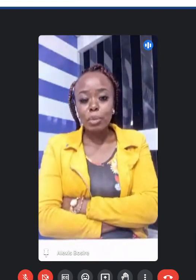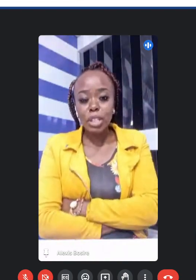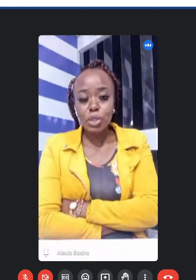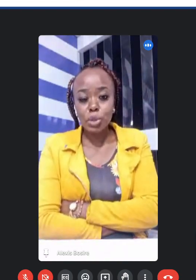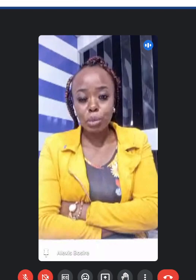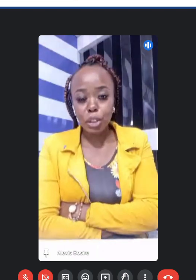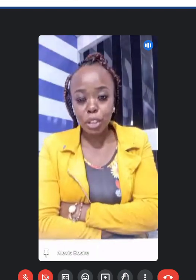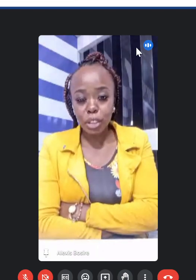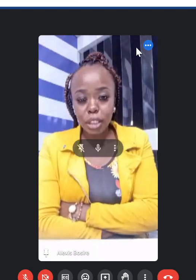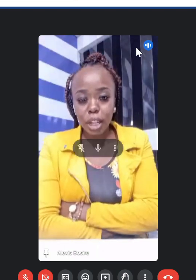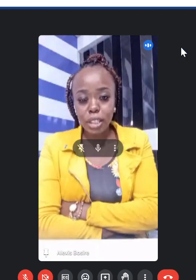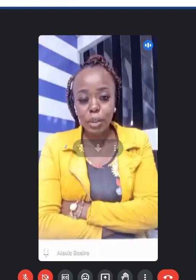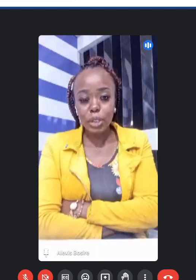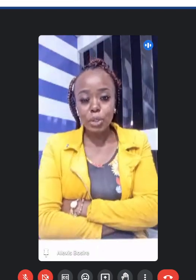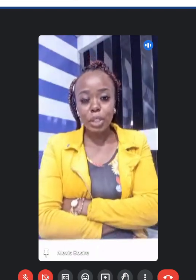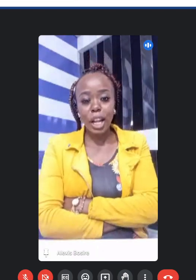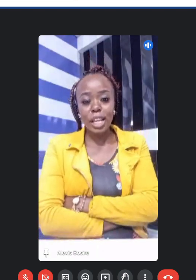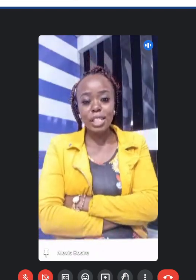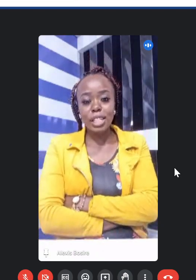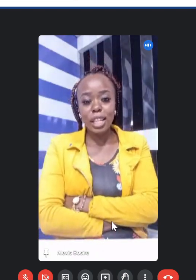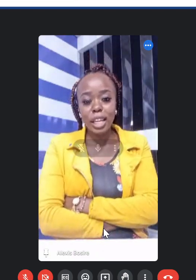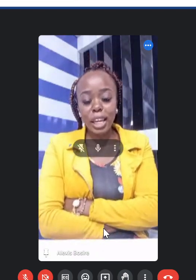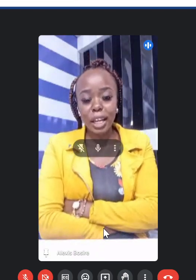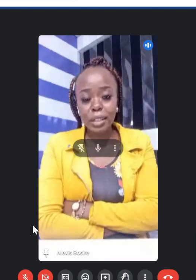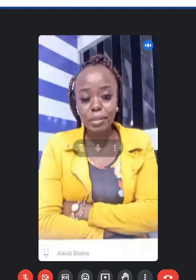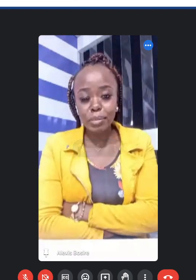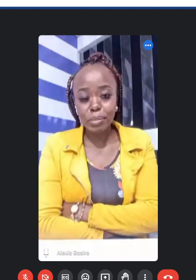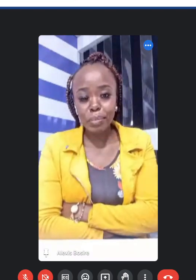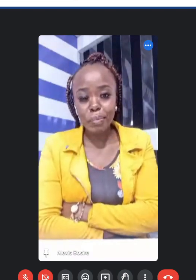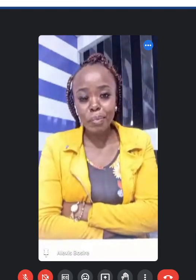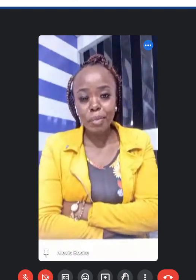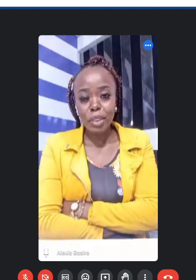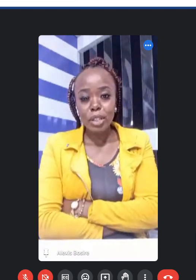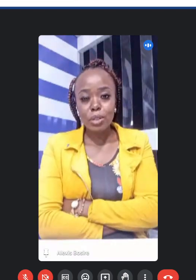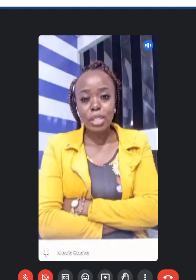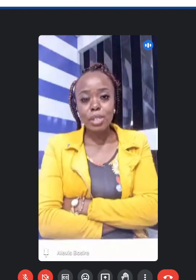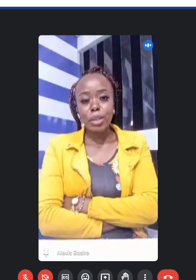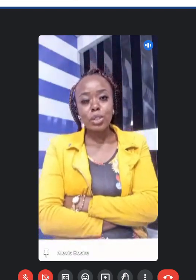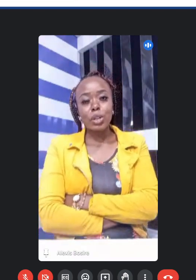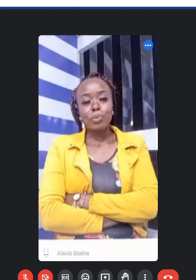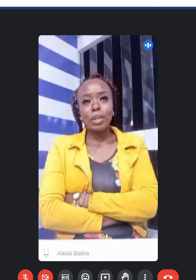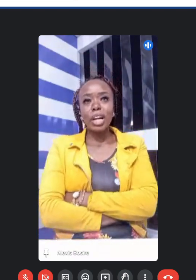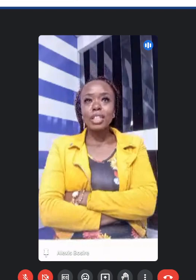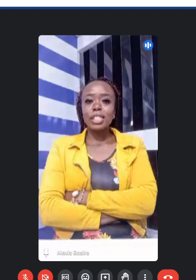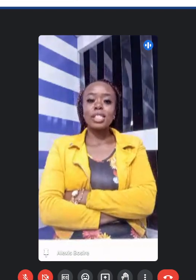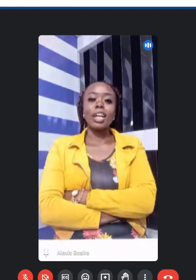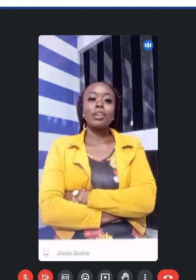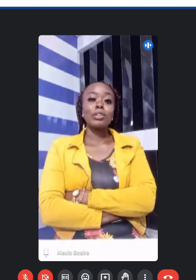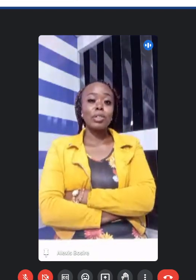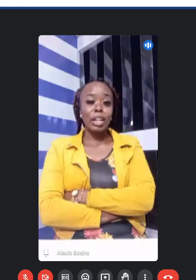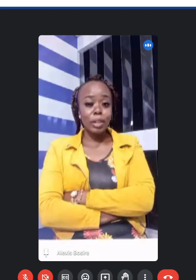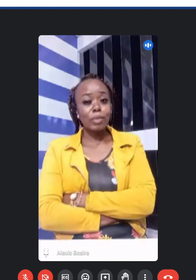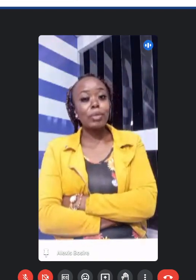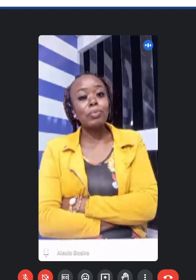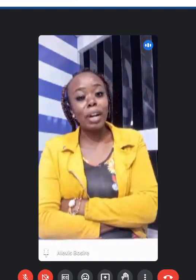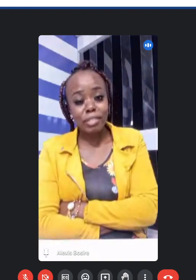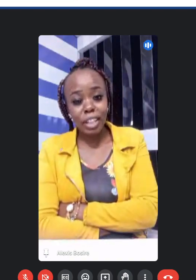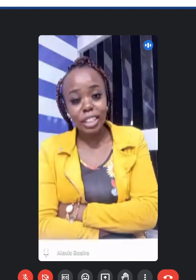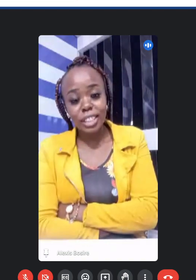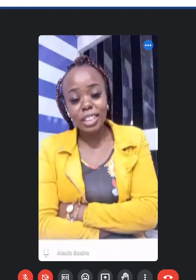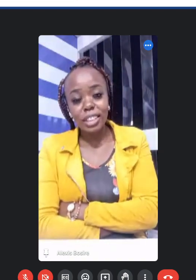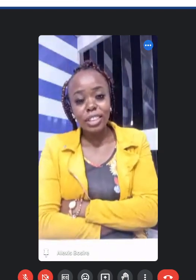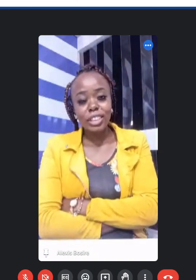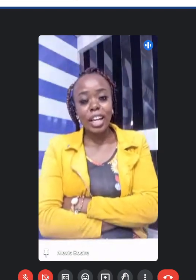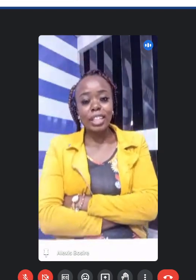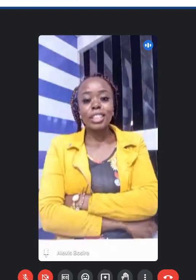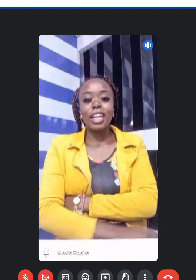before we meet tomorrow at our usual class. Yeah. So just make sure you practice along so that you can be